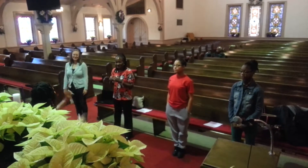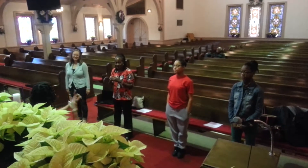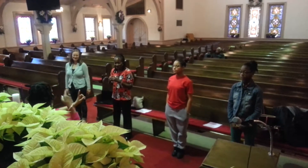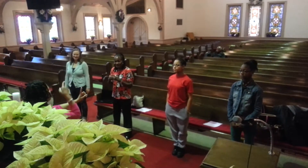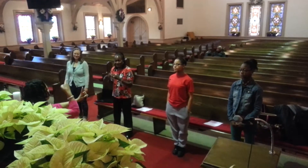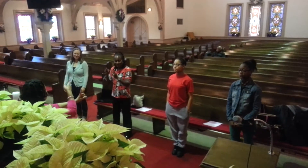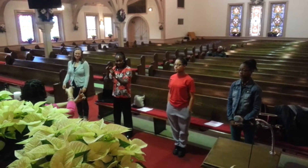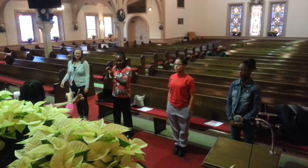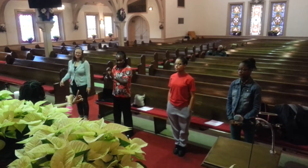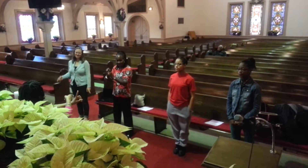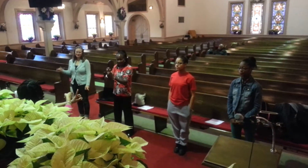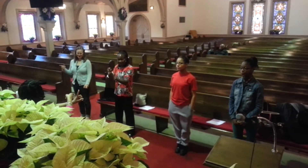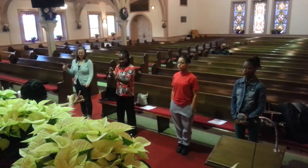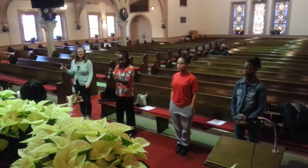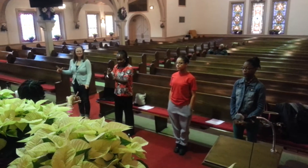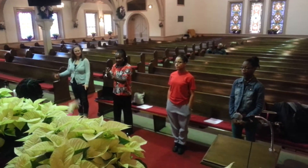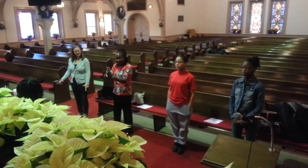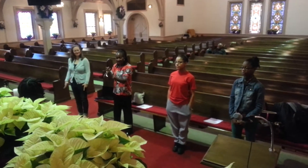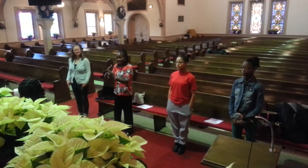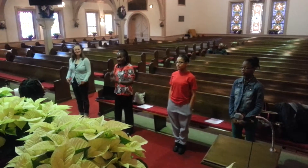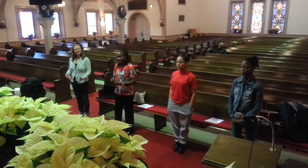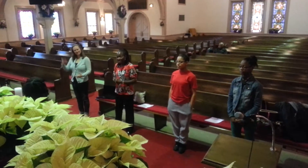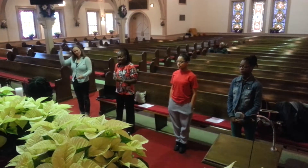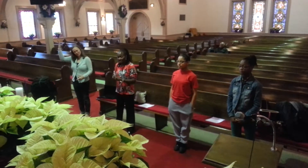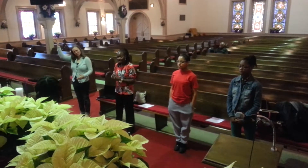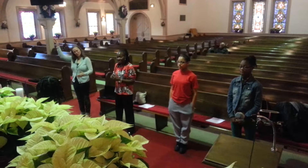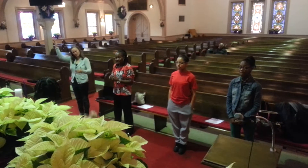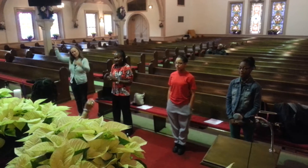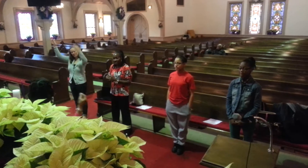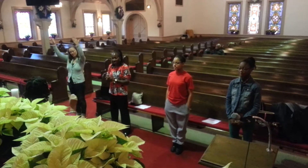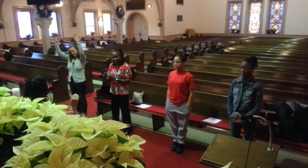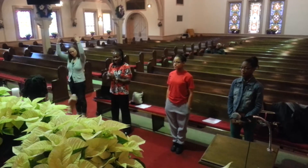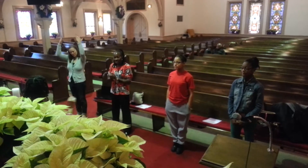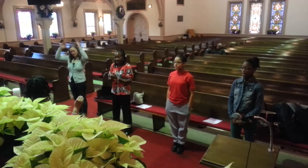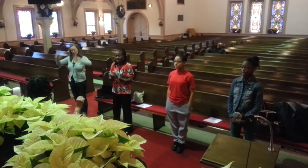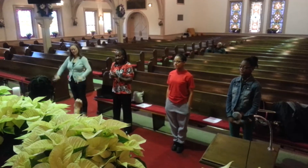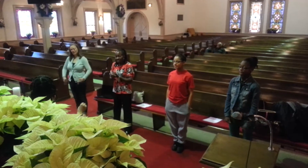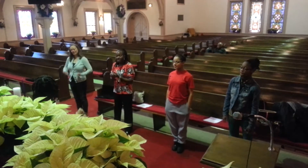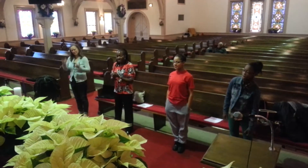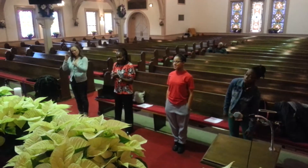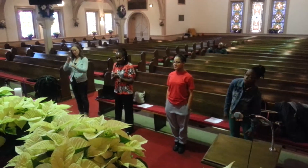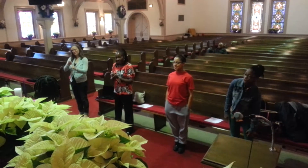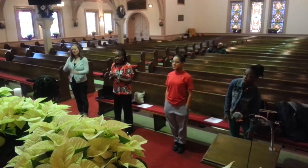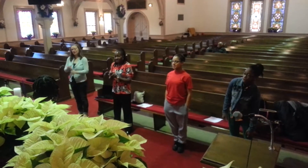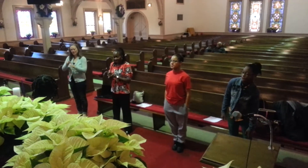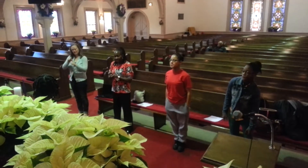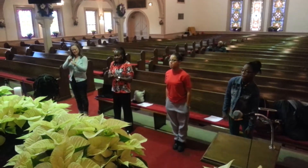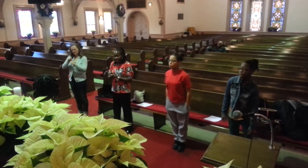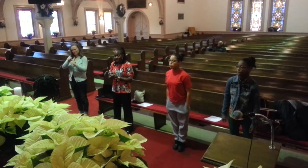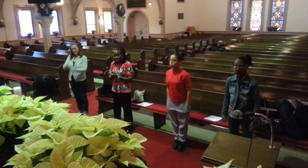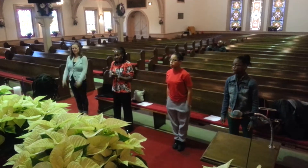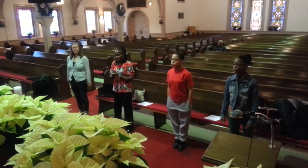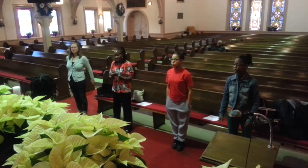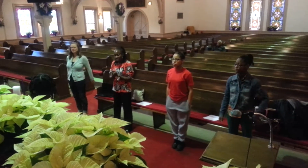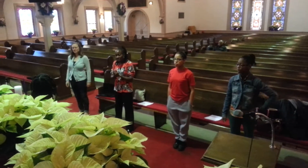So we won't necessarily do this to him. Okay? So, and that's what I'm talking about, the adjustments will be made. Okay, to make it as easy for you, we